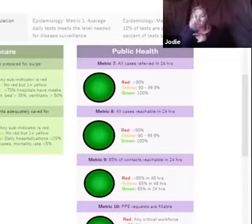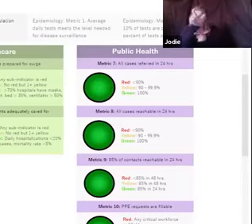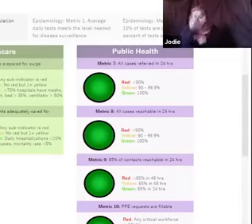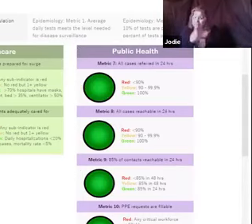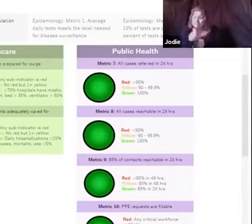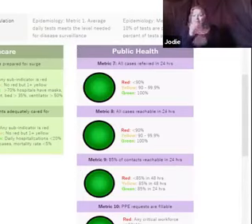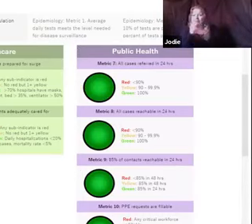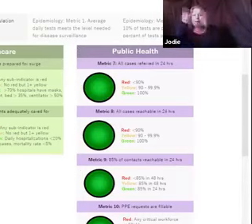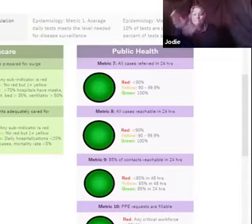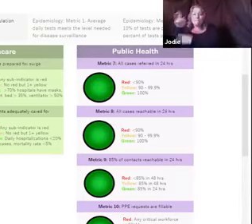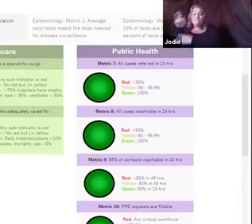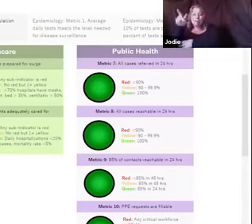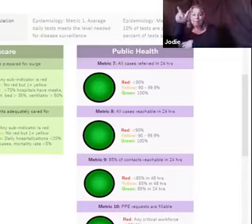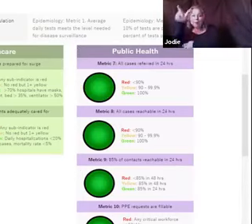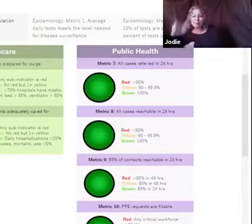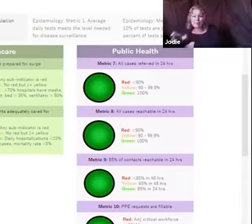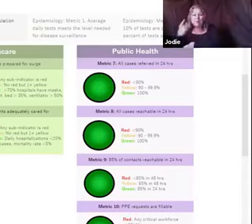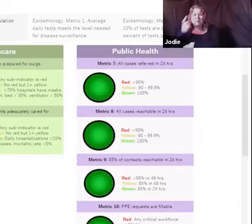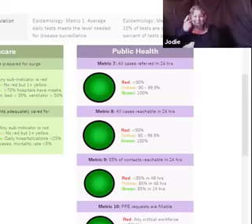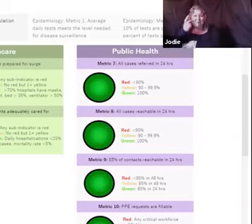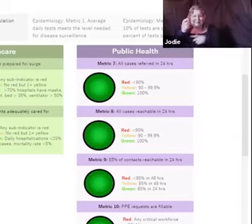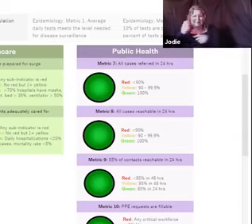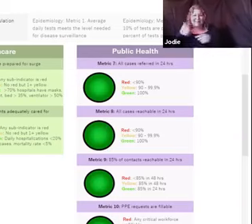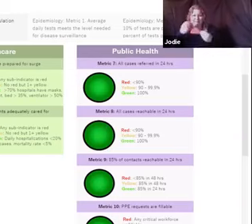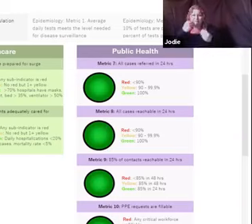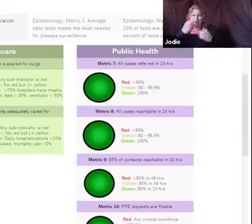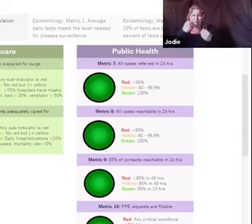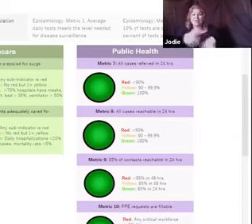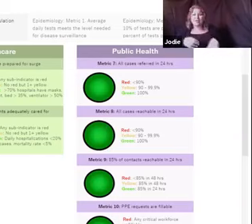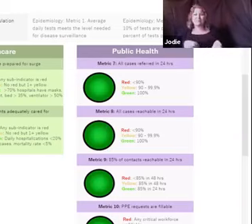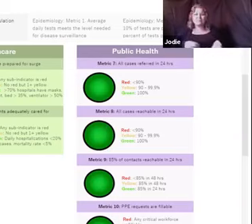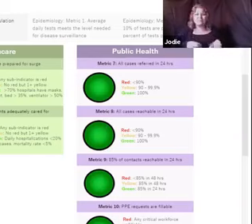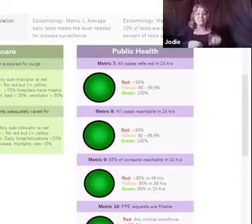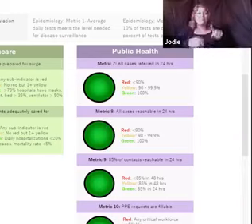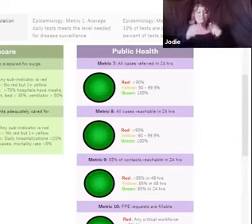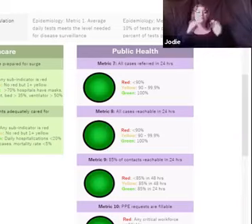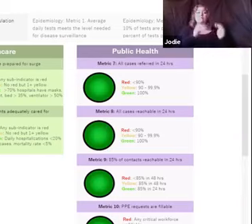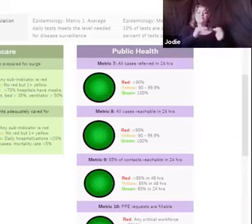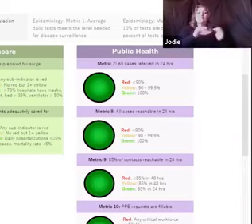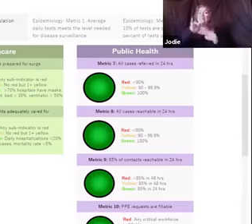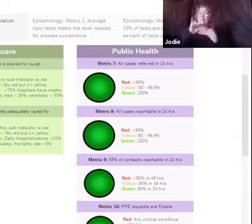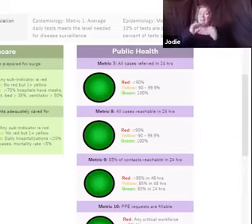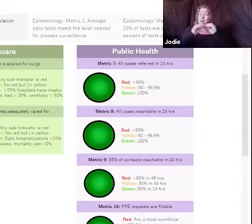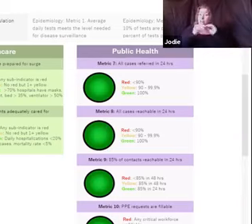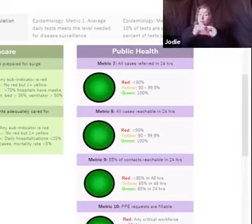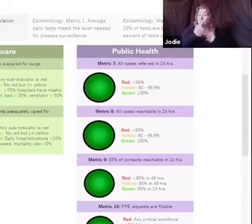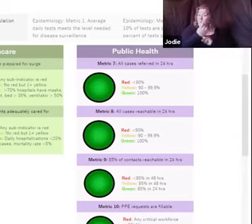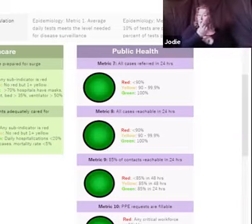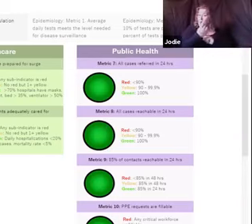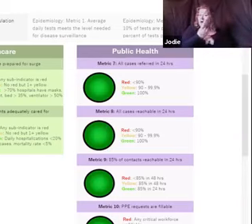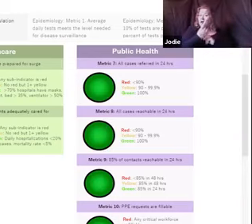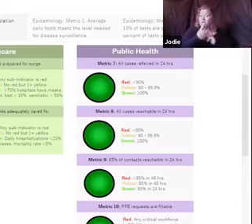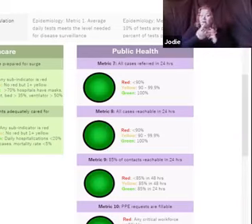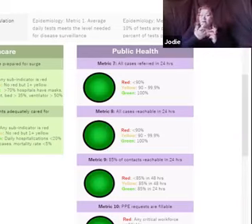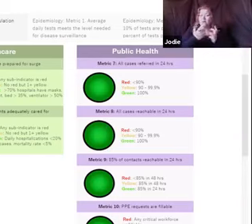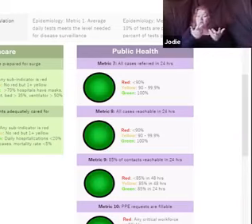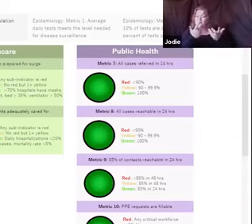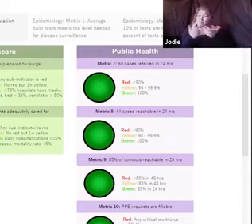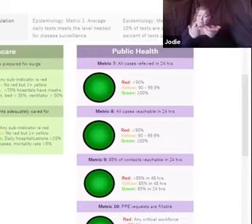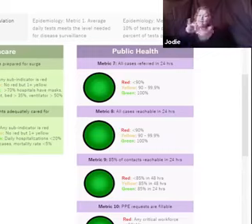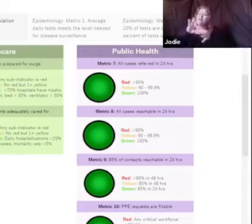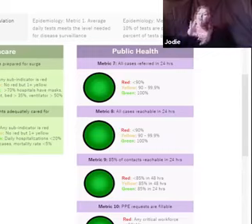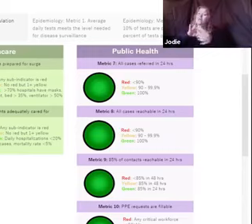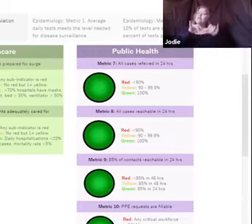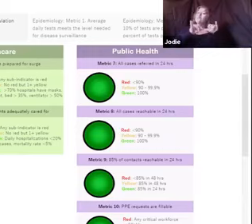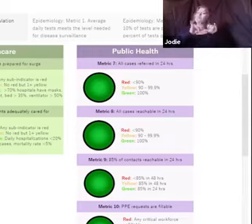Metric 1 is about the level of daily testing. And that's really trying to think through, are we doing enough tests on a